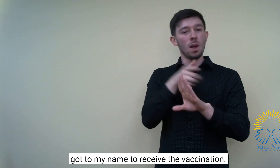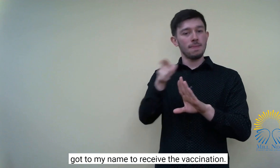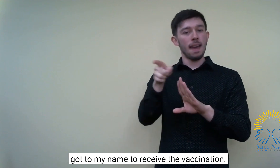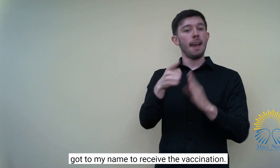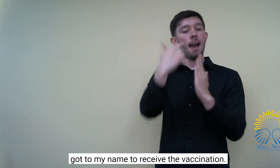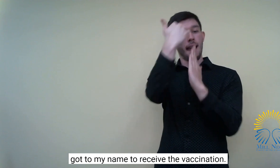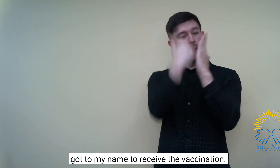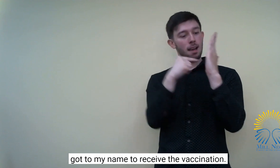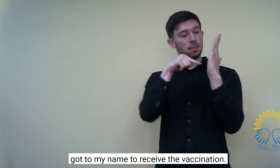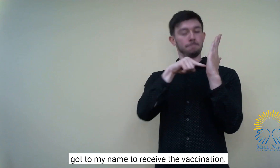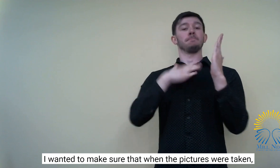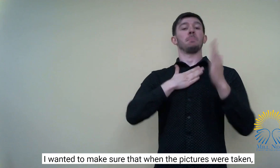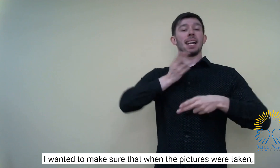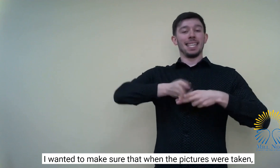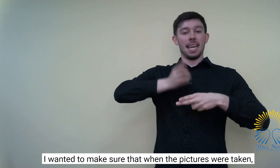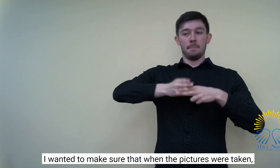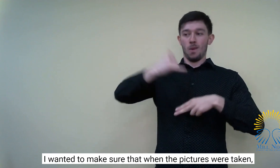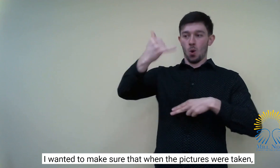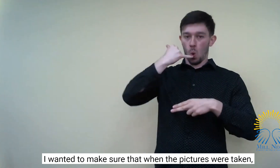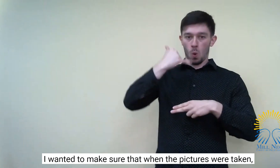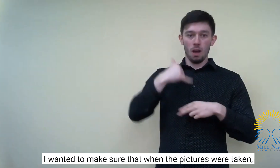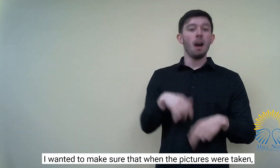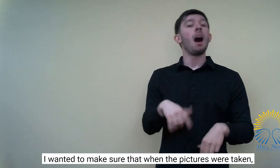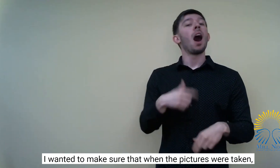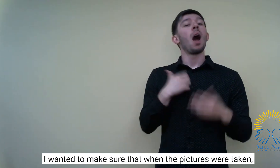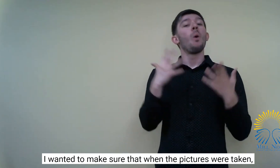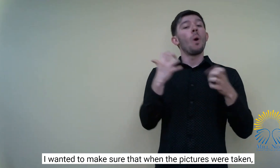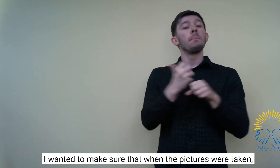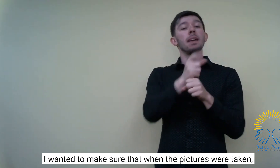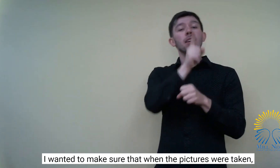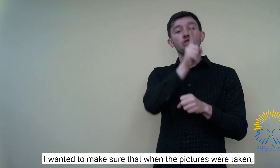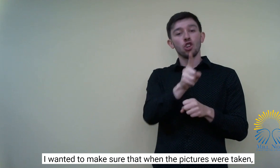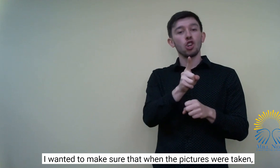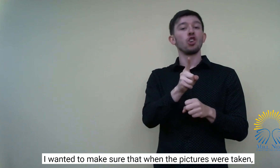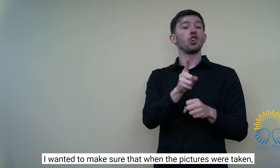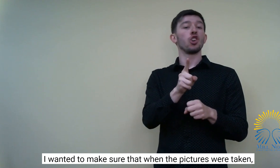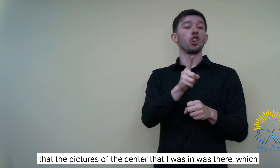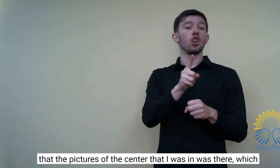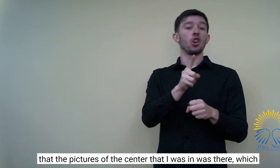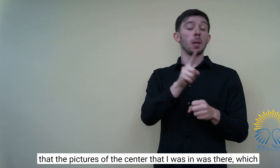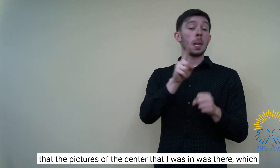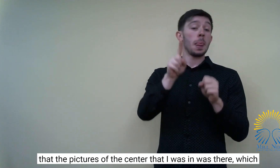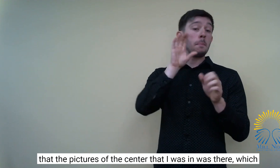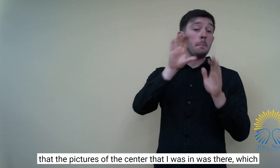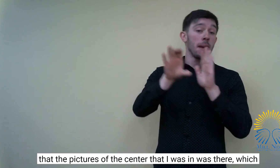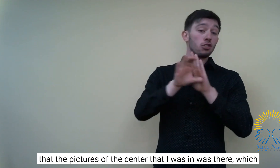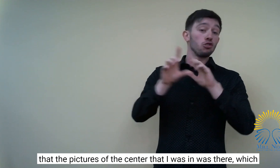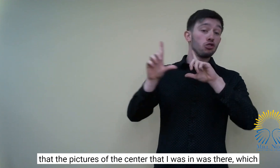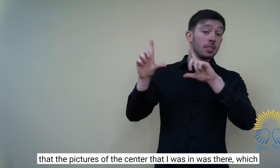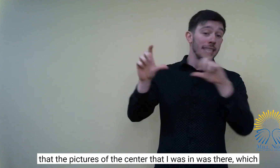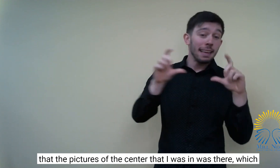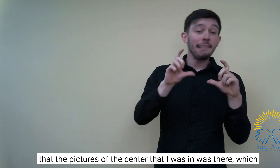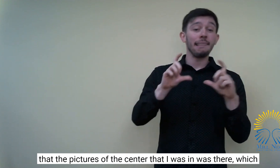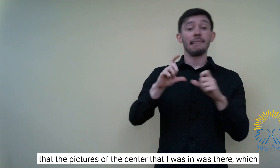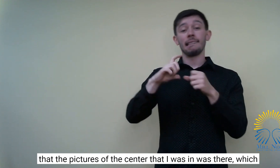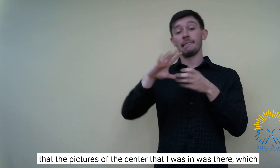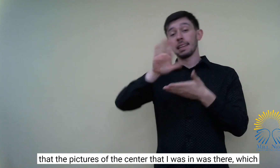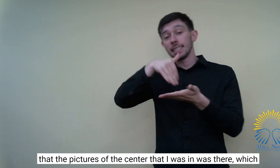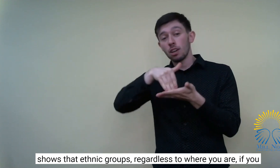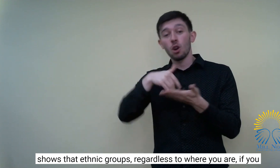receive the vaccination. I wanted to make sure that when the pictures were taken, that the pictures of the center that I was in was there, which